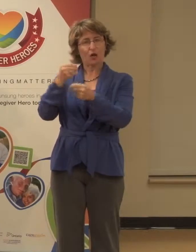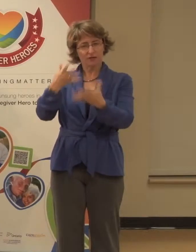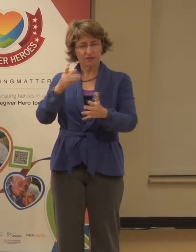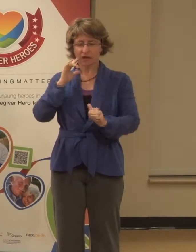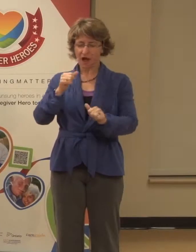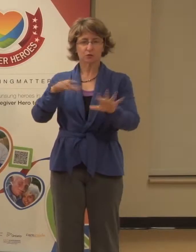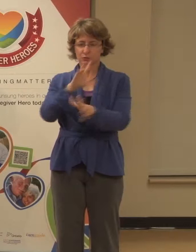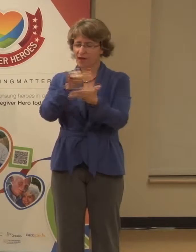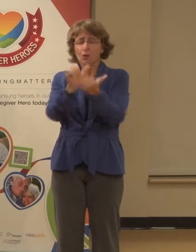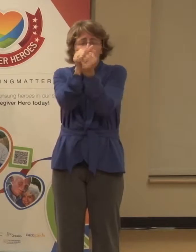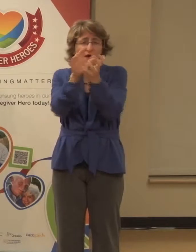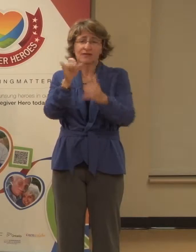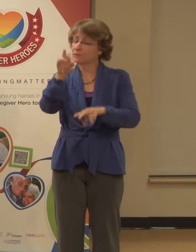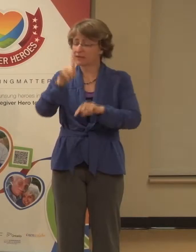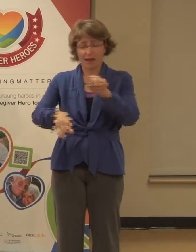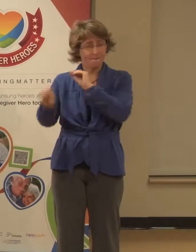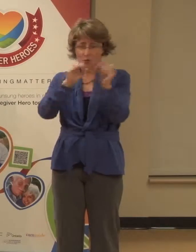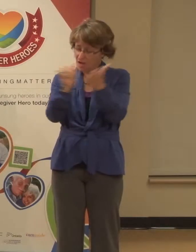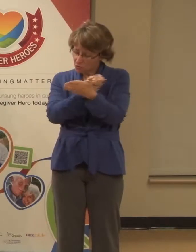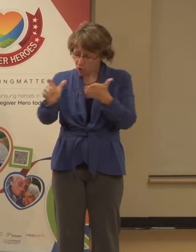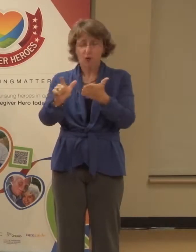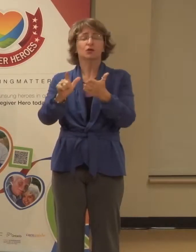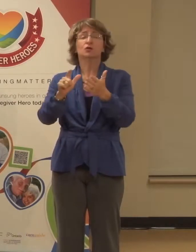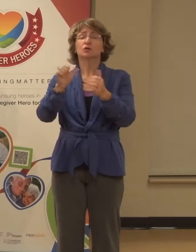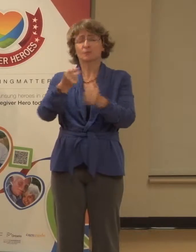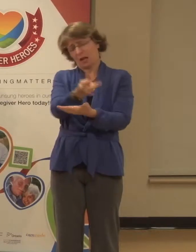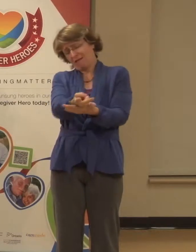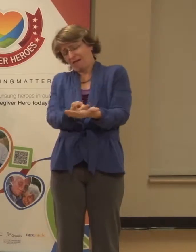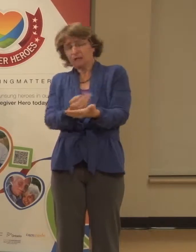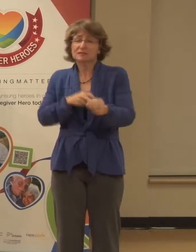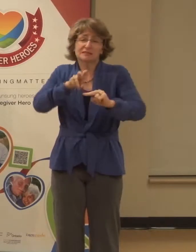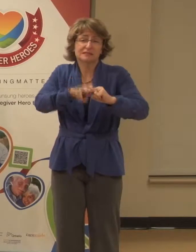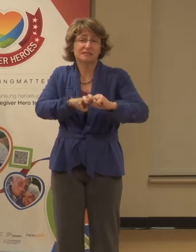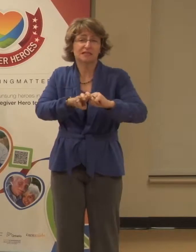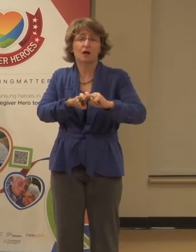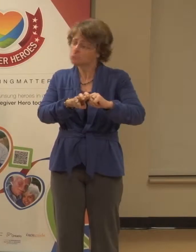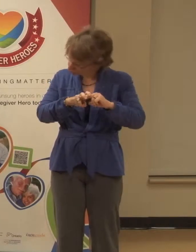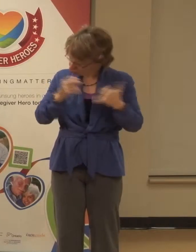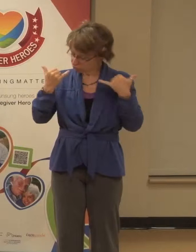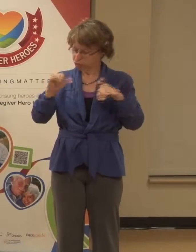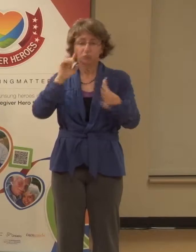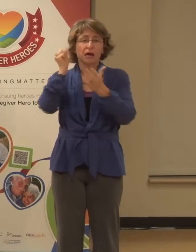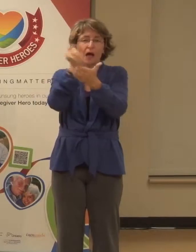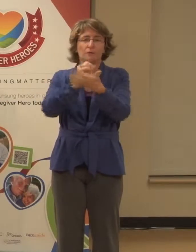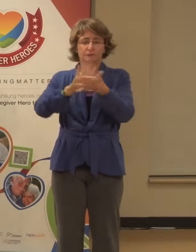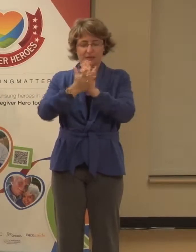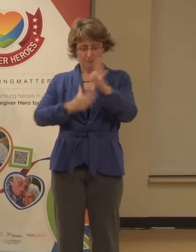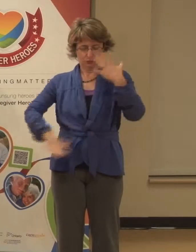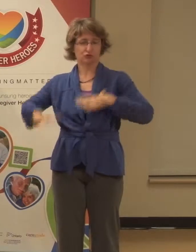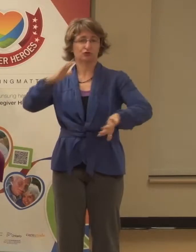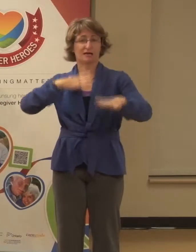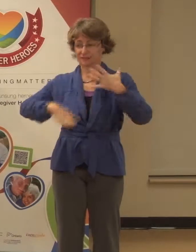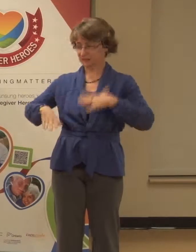to move in any sort of way. So you can be lying down, you can be sitting down, and we can have these open